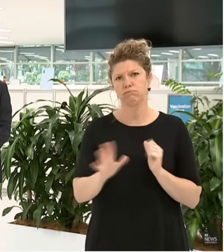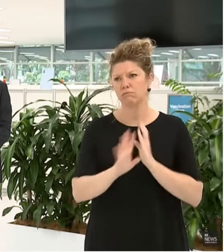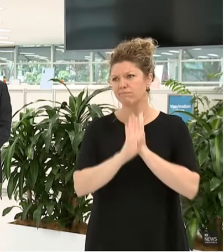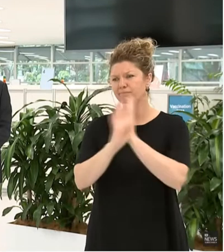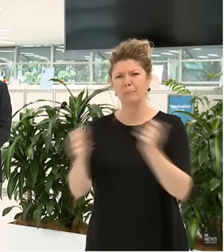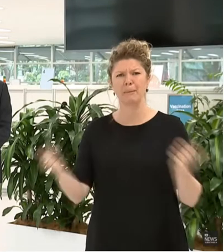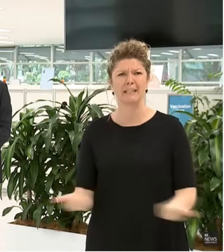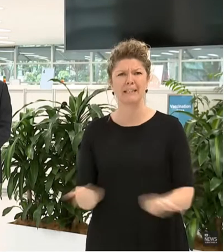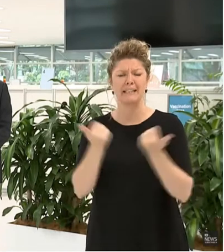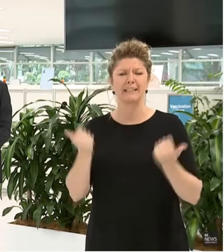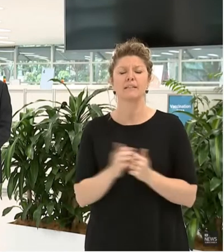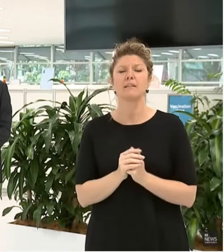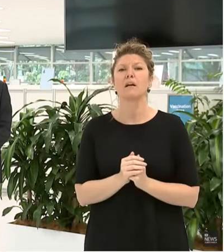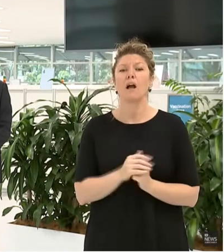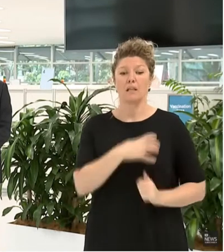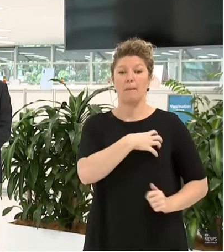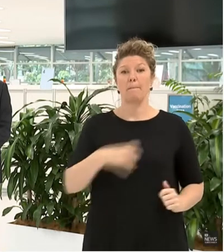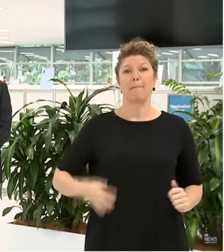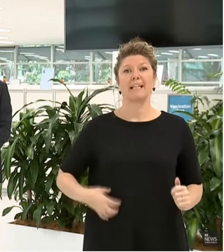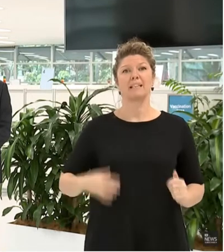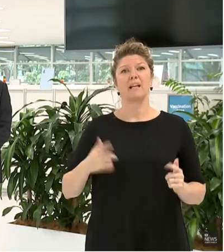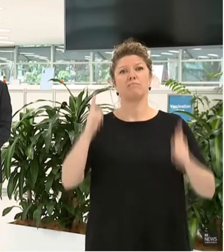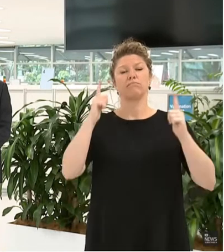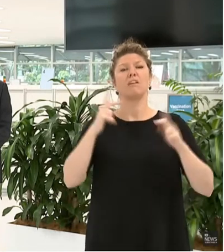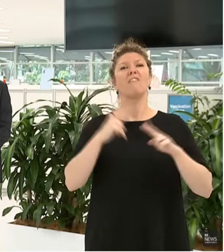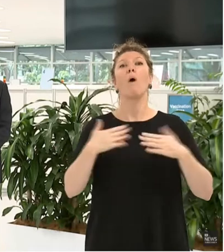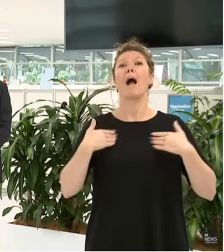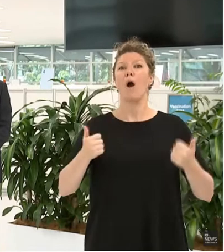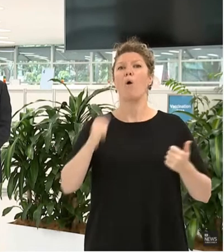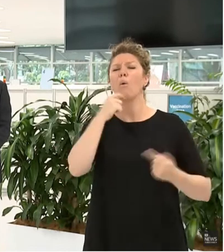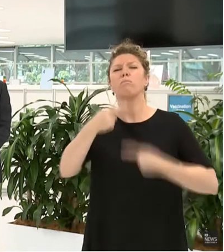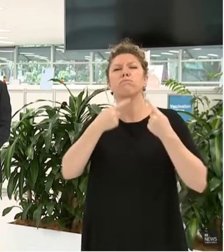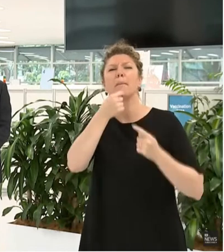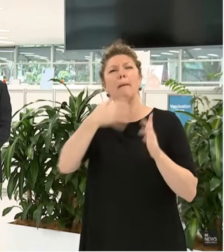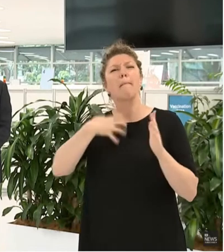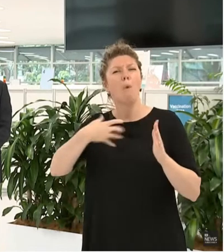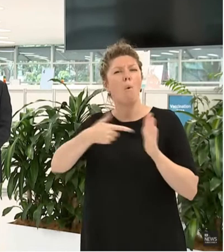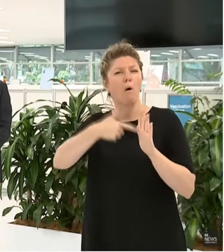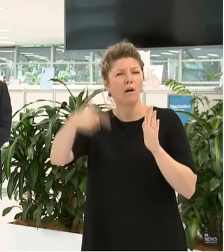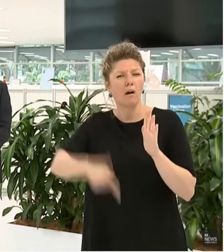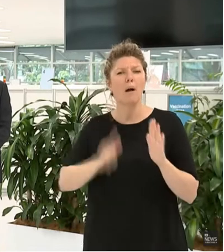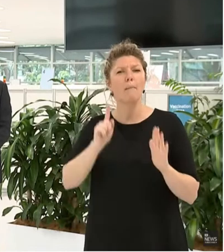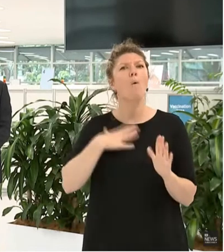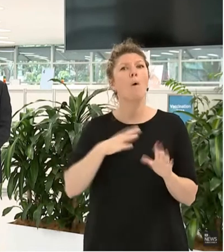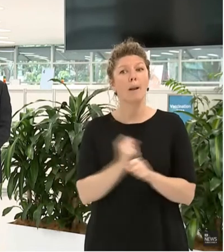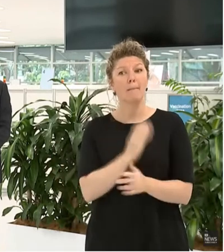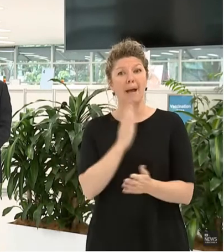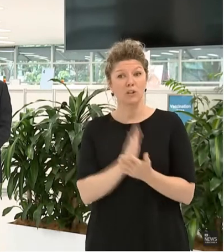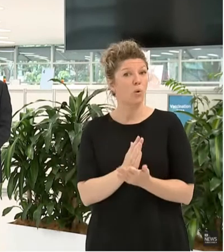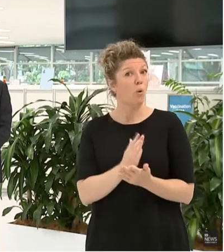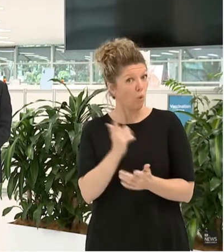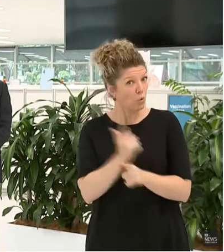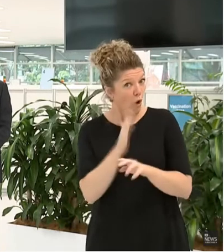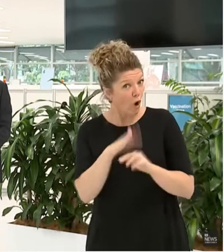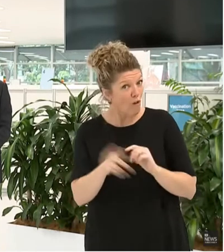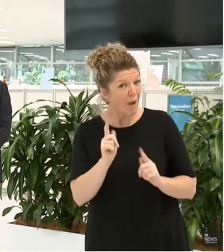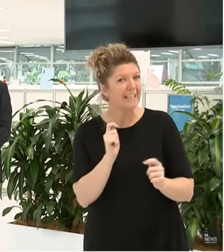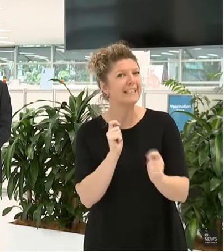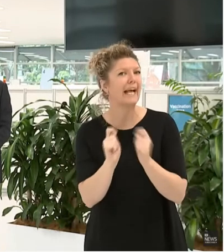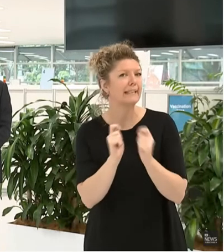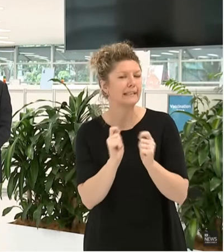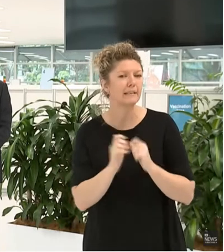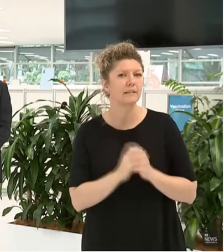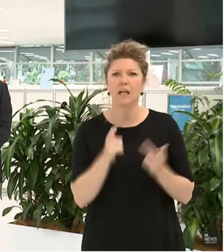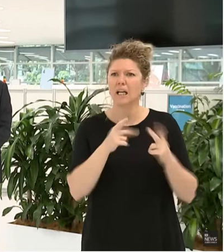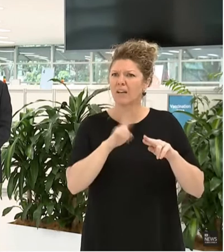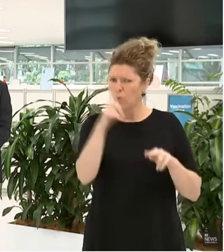Health Minister will go into some further detail in relation to this, but I just want to make the point again in respect of testing. If you do not